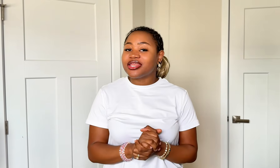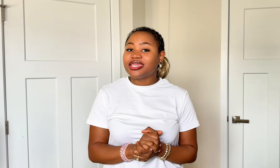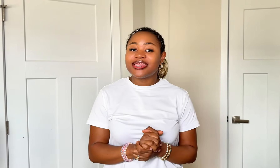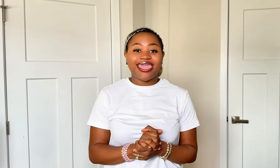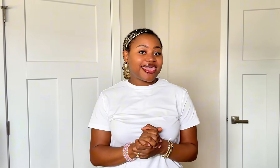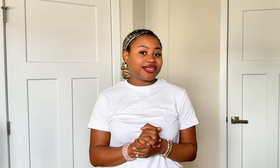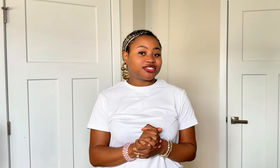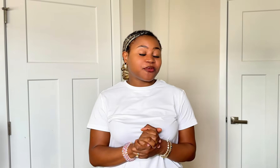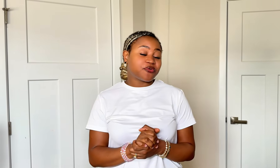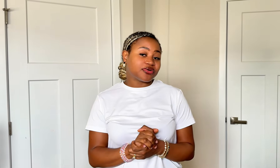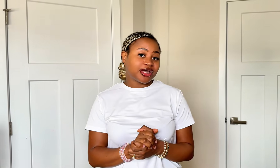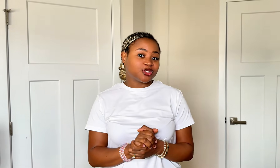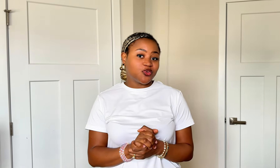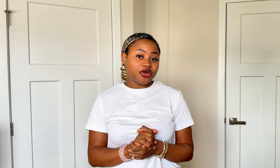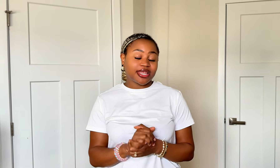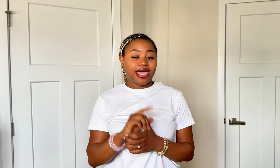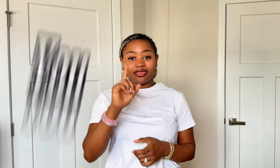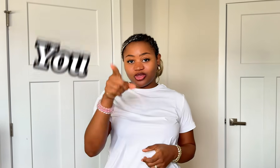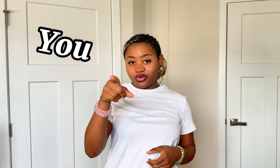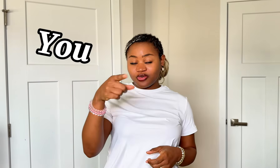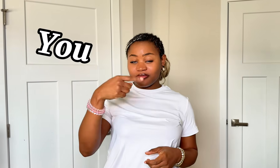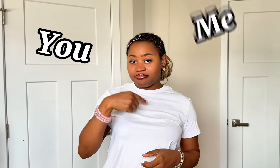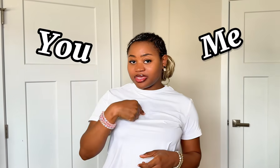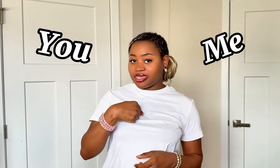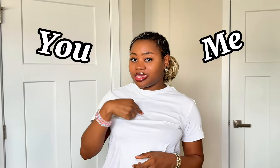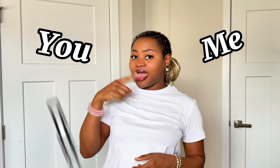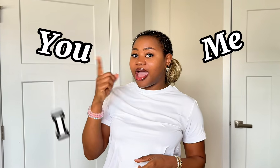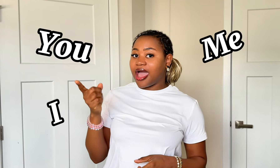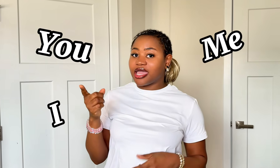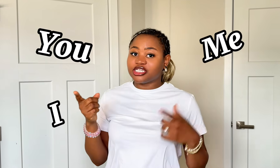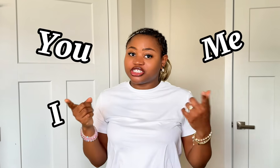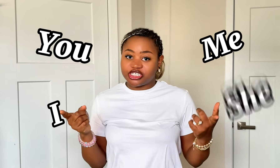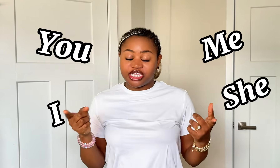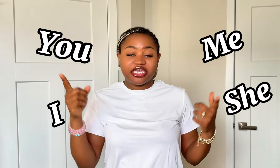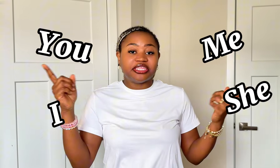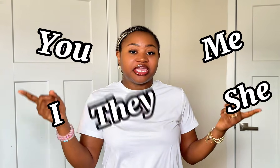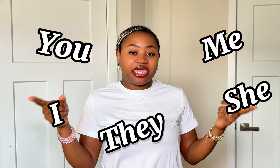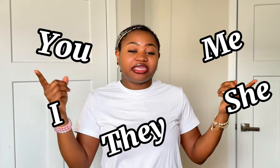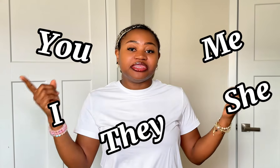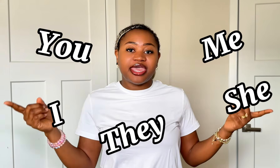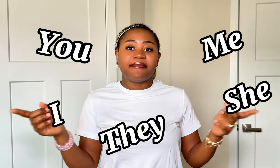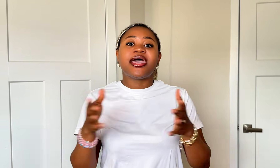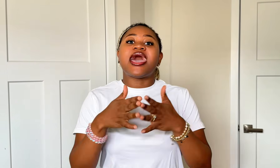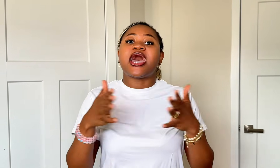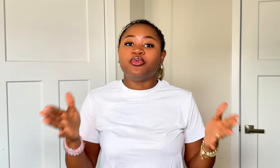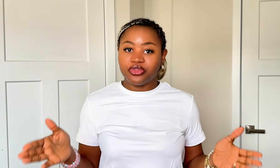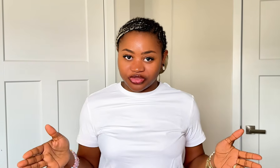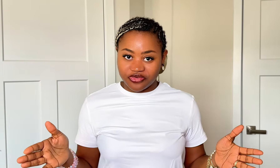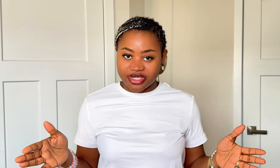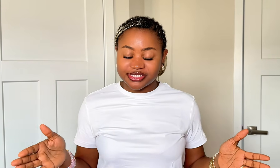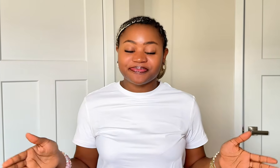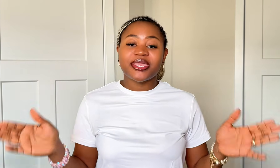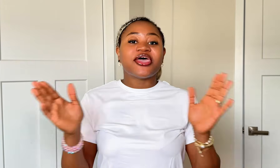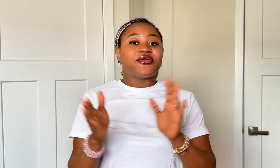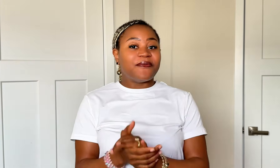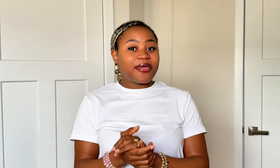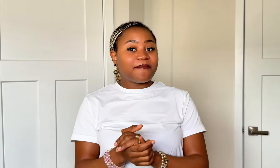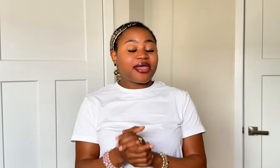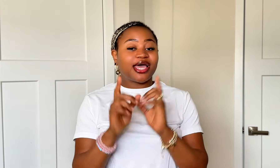learning ASL pronouns word like you, me, I, she, they, them, and we know the rest. Remember, as